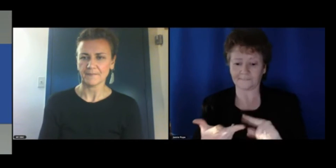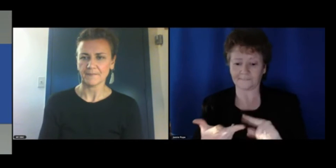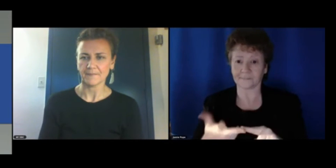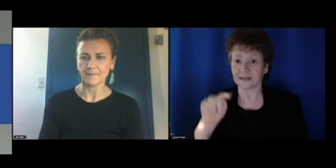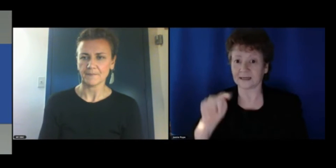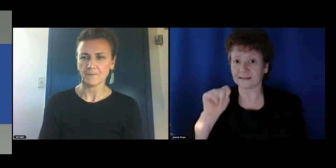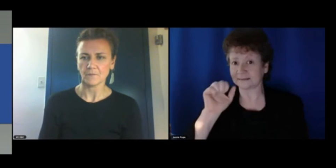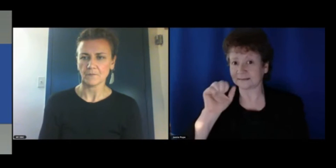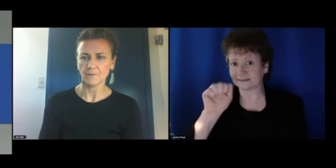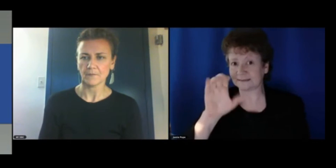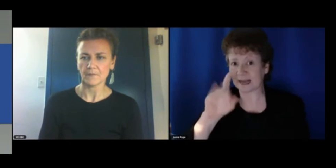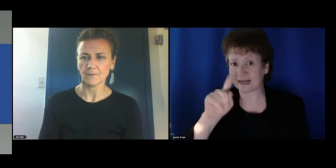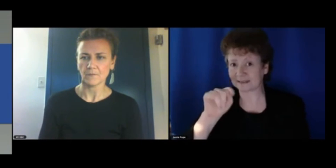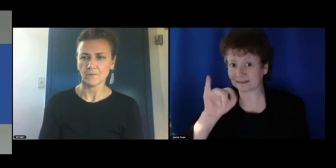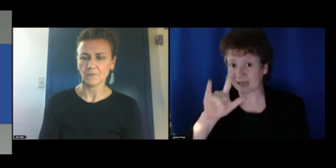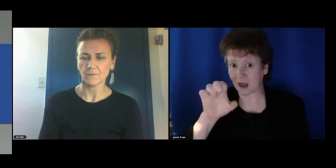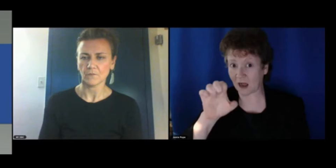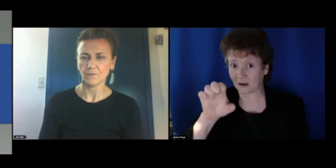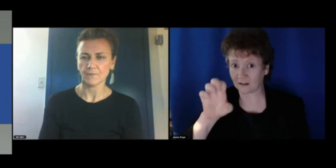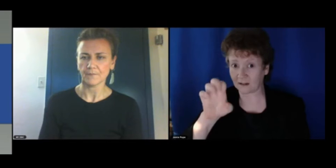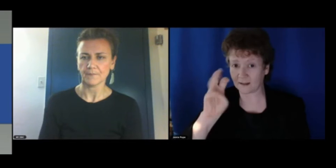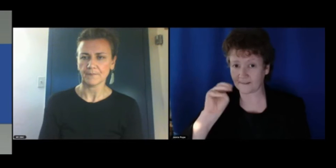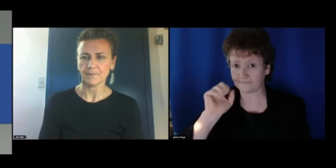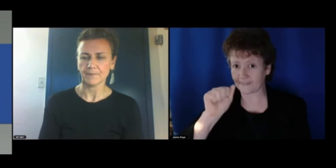deafblind diseases.